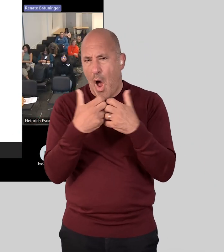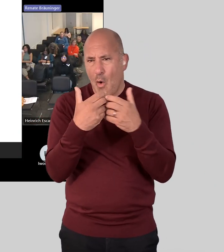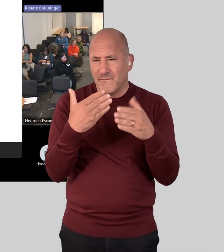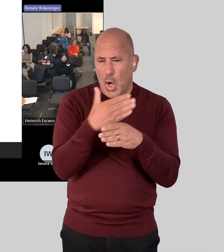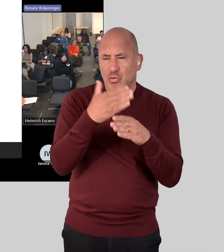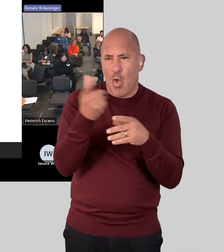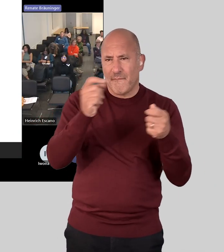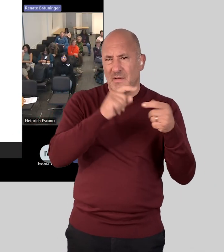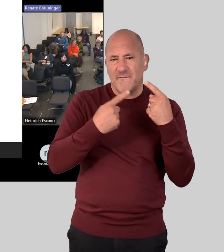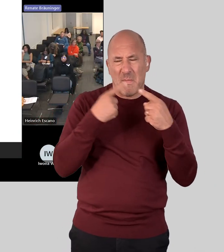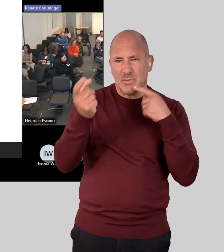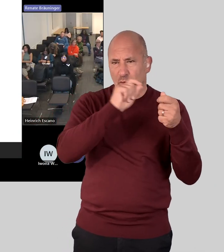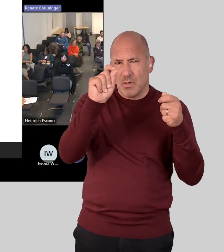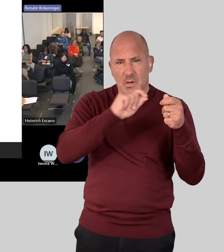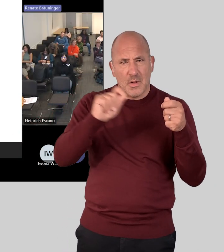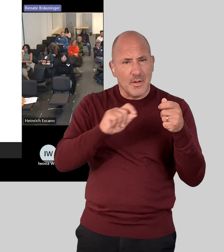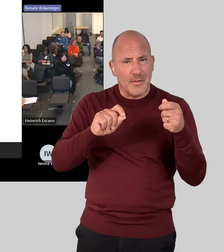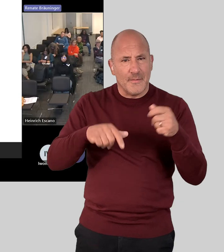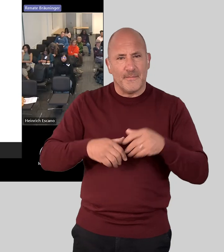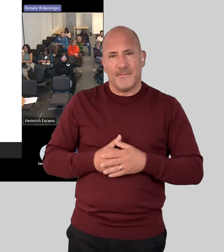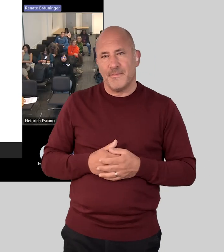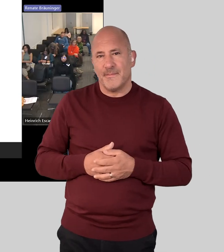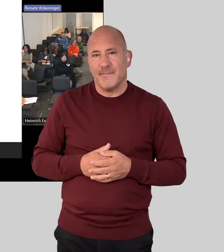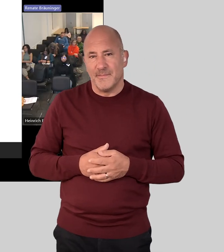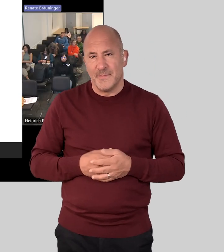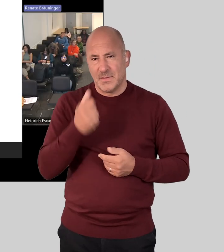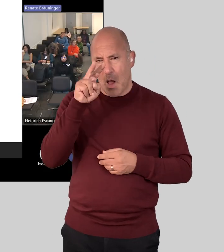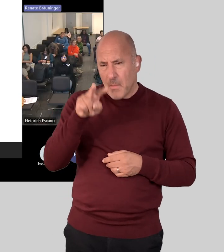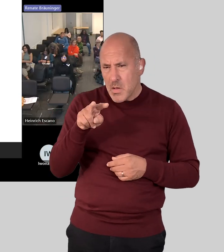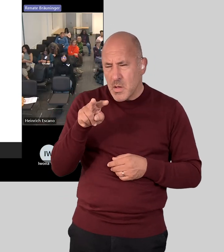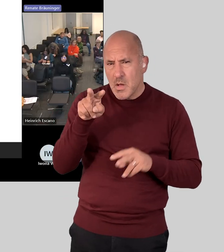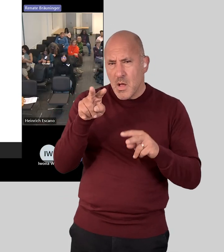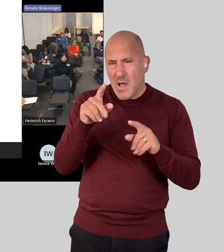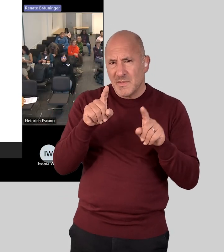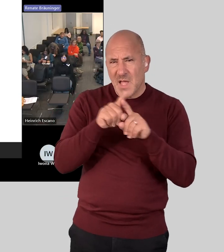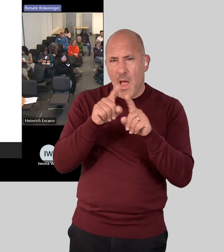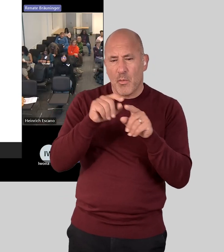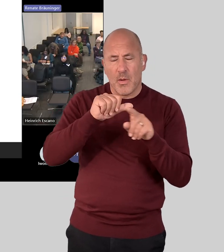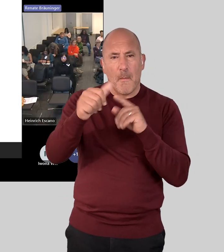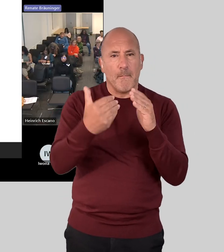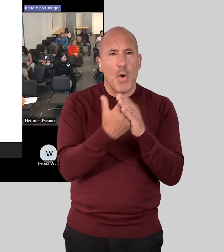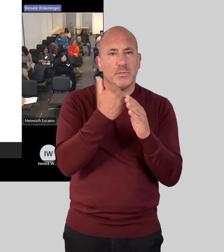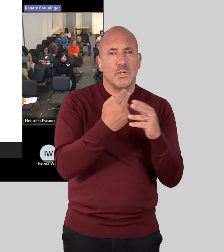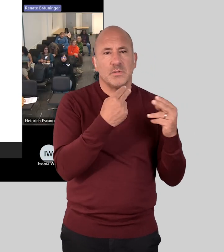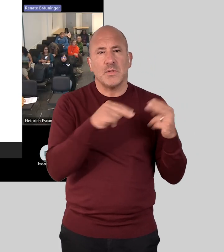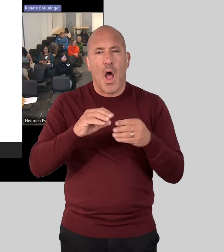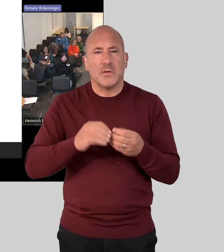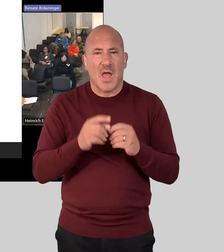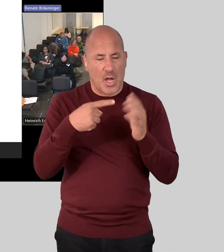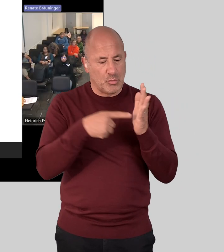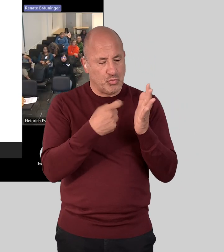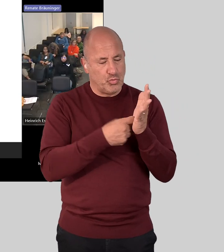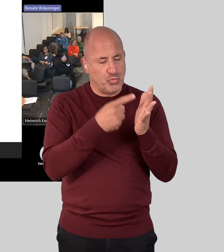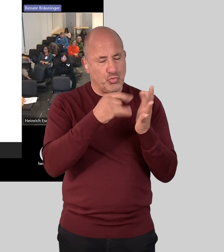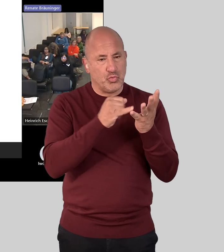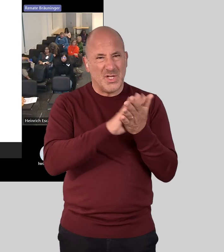interesting place amongst possible forms and function of scores. They share certain features of scores by